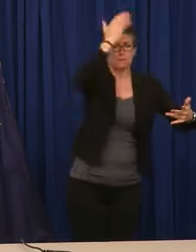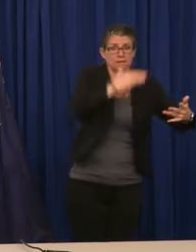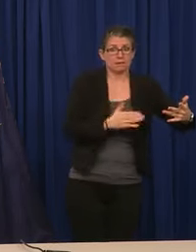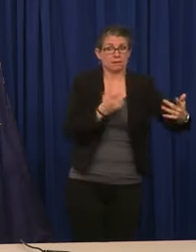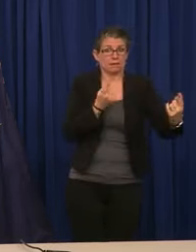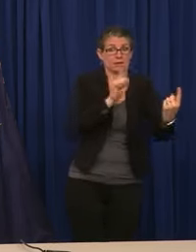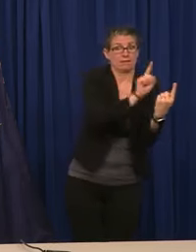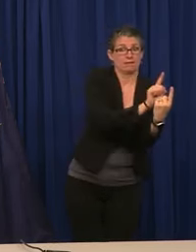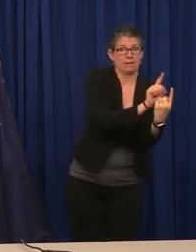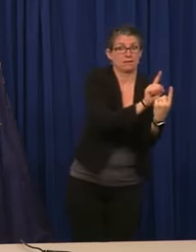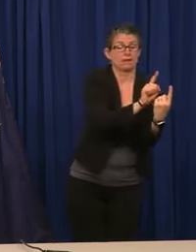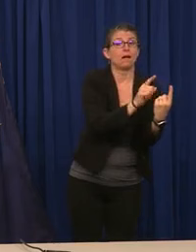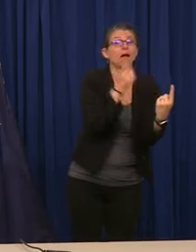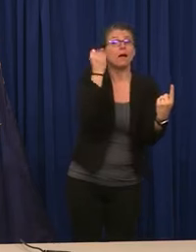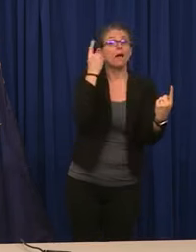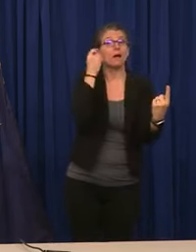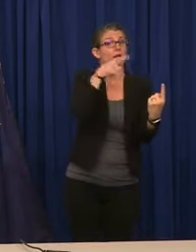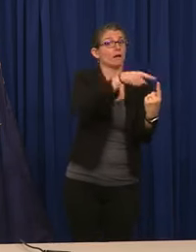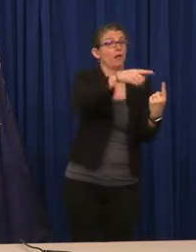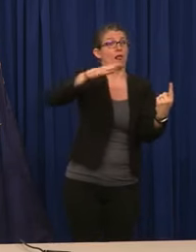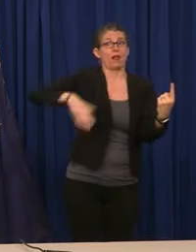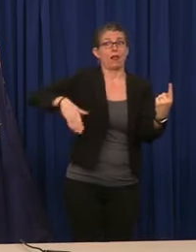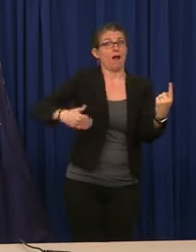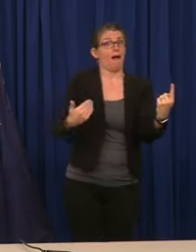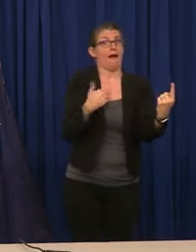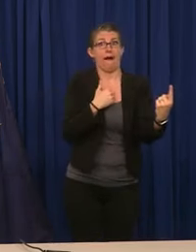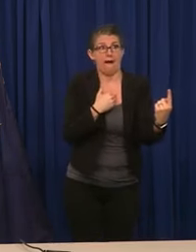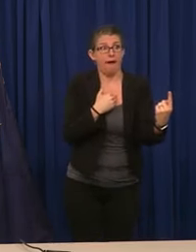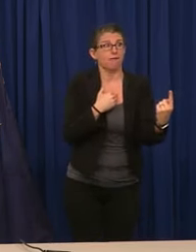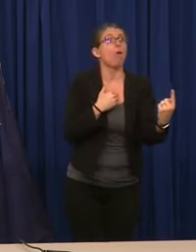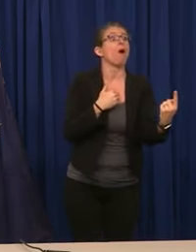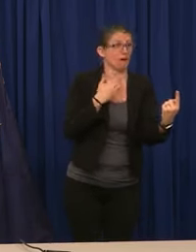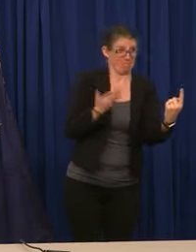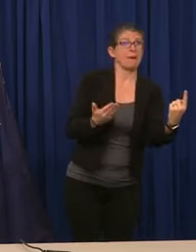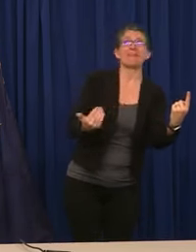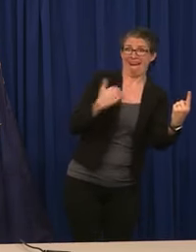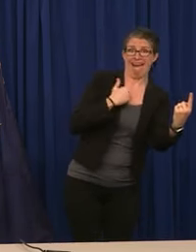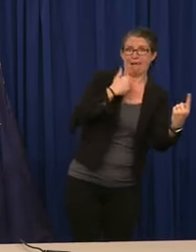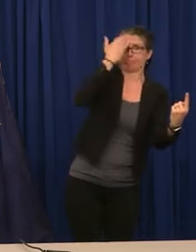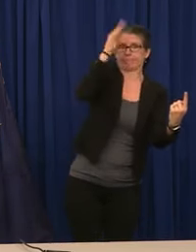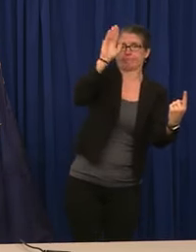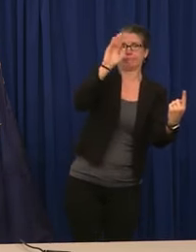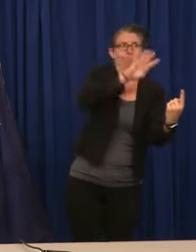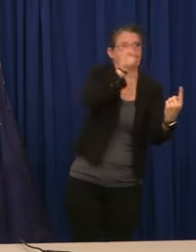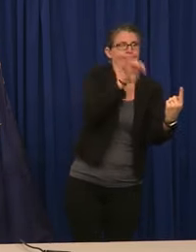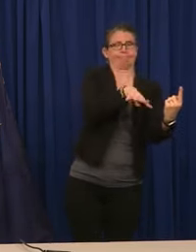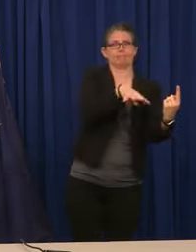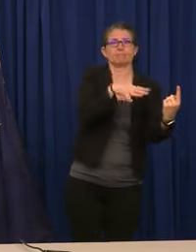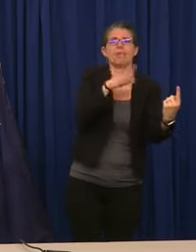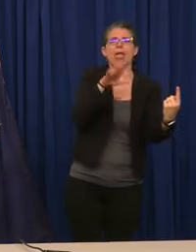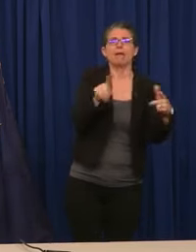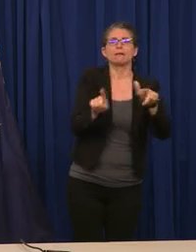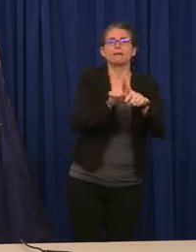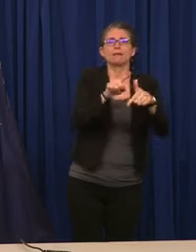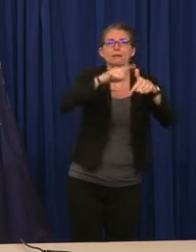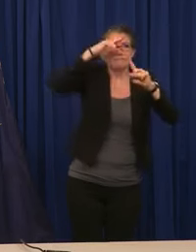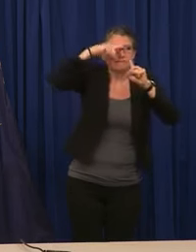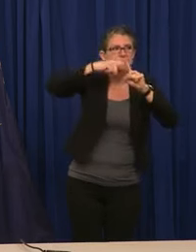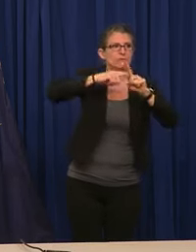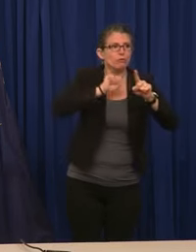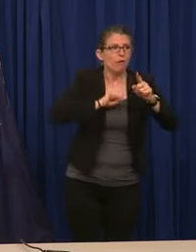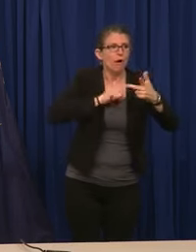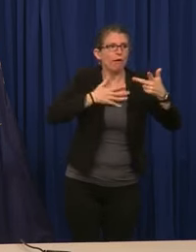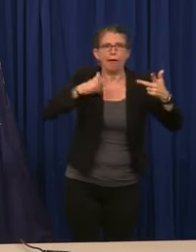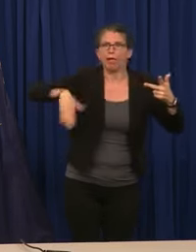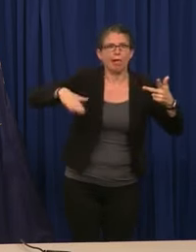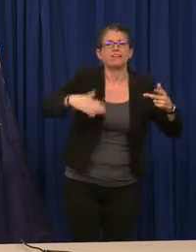is COVID-19 positive or negative. And while they are waiting for that test result on that